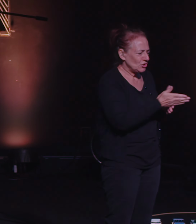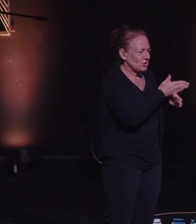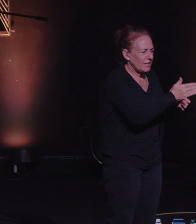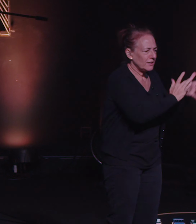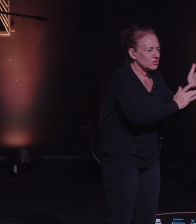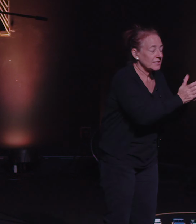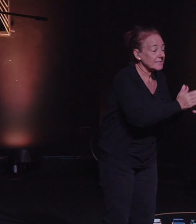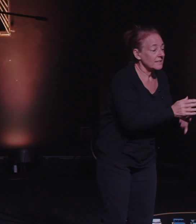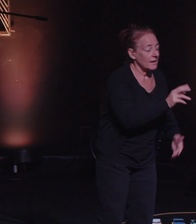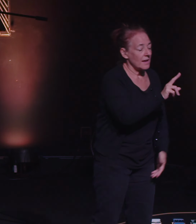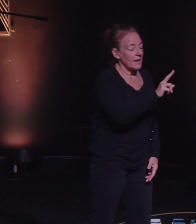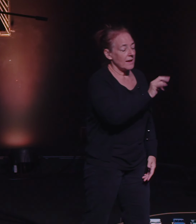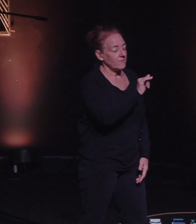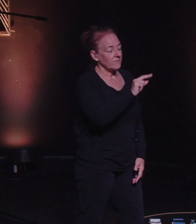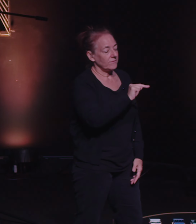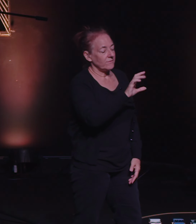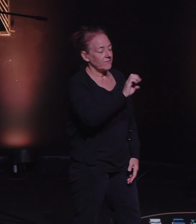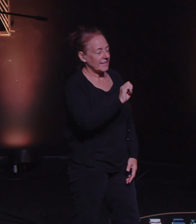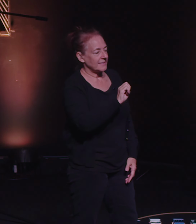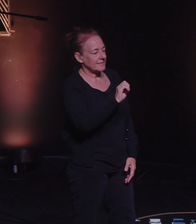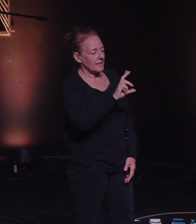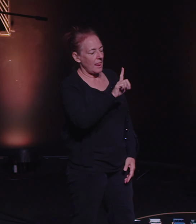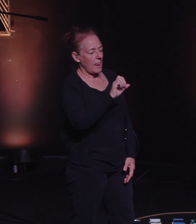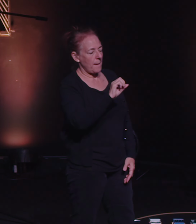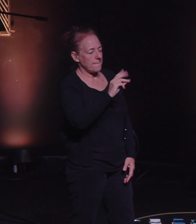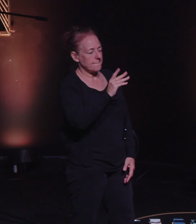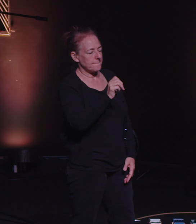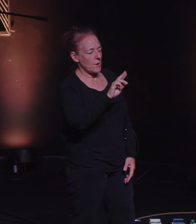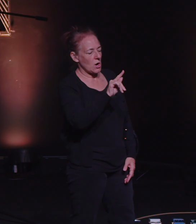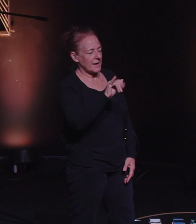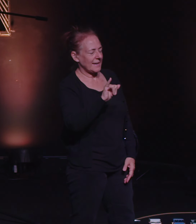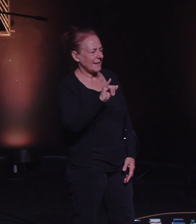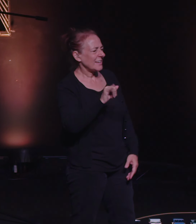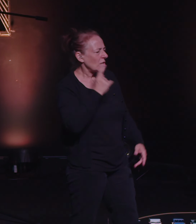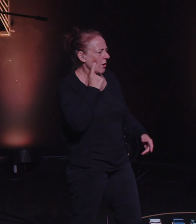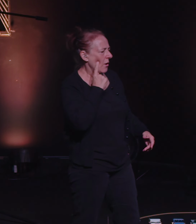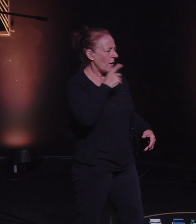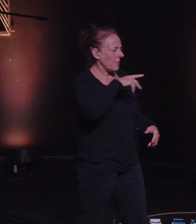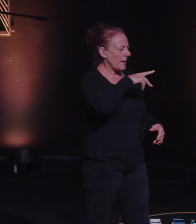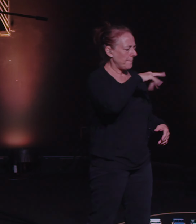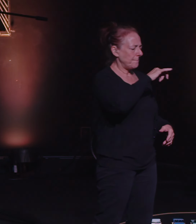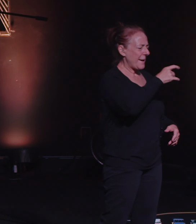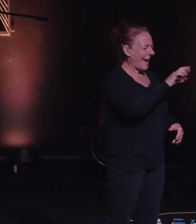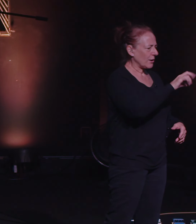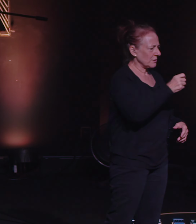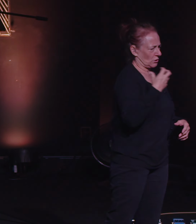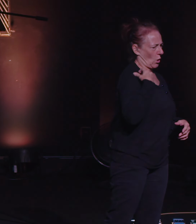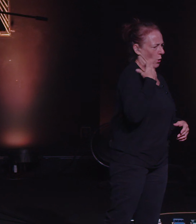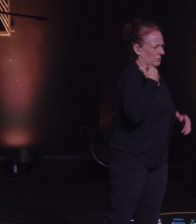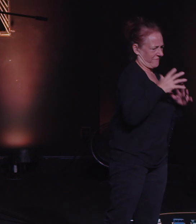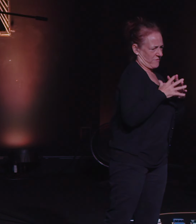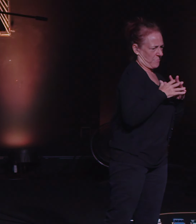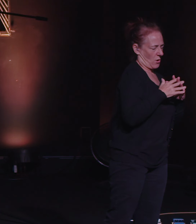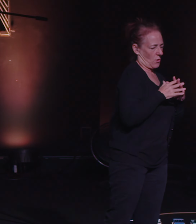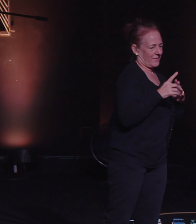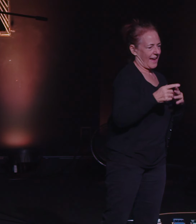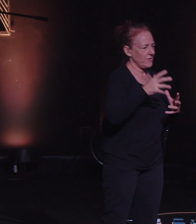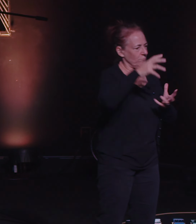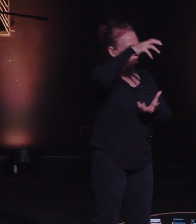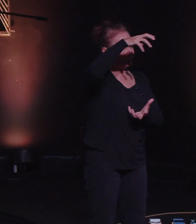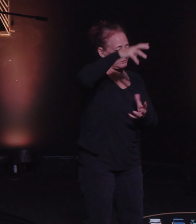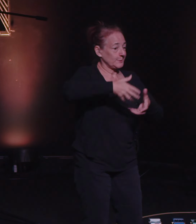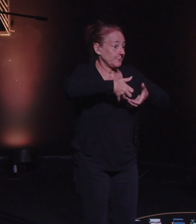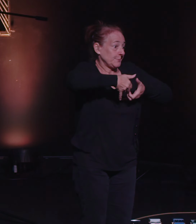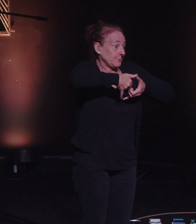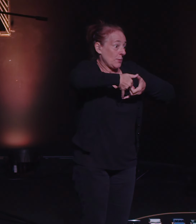Vince Lombardi, who is the great Packers coach, the trophy's named after him, right? He's really well known. He started every single